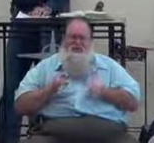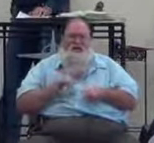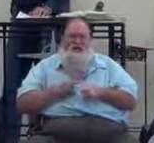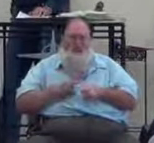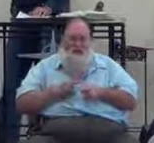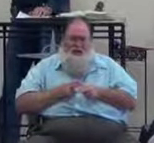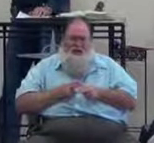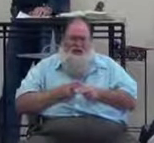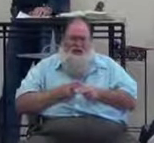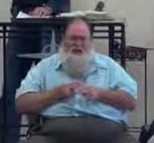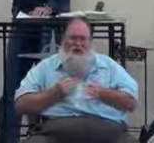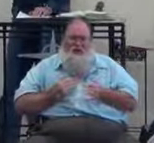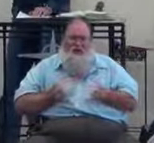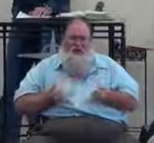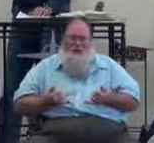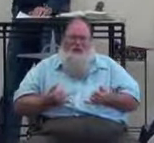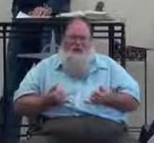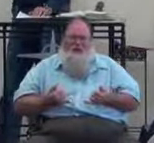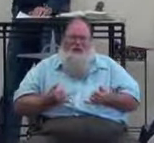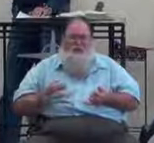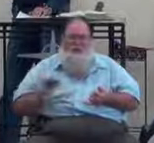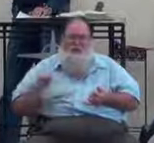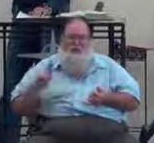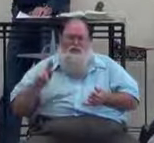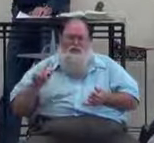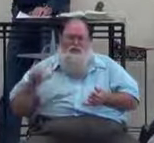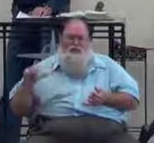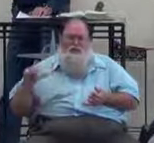And he persecutes the early church and its members.